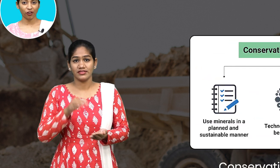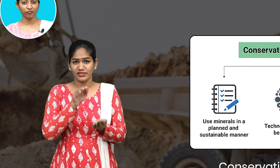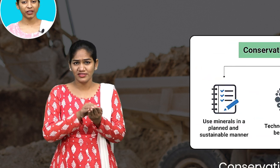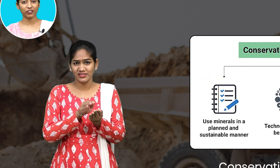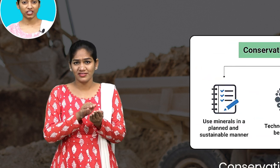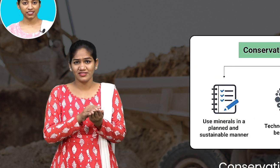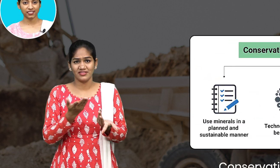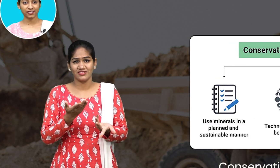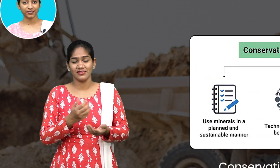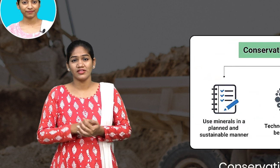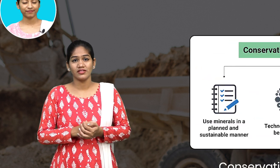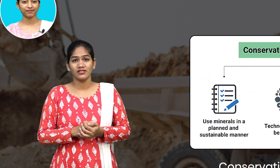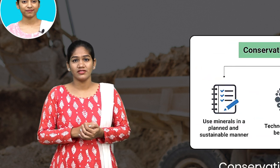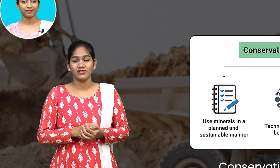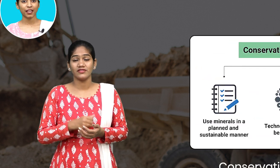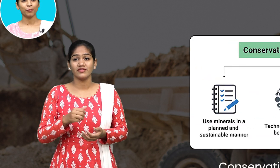Conservation of minerals.